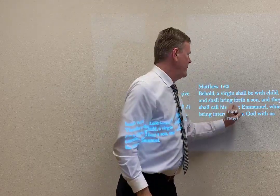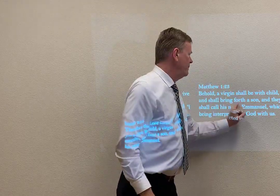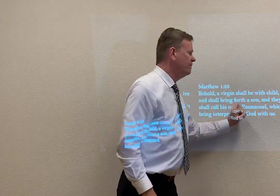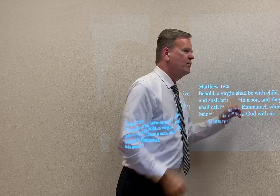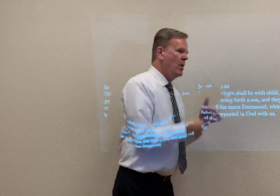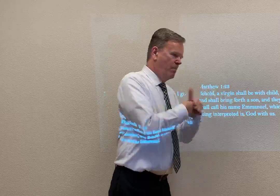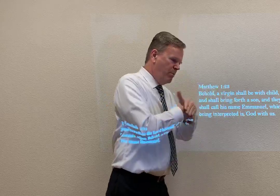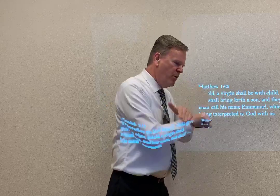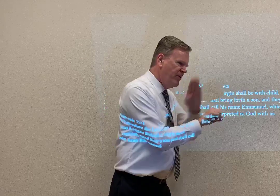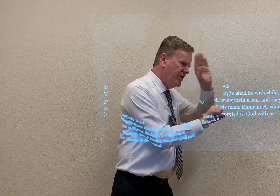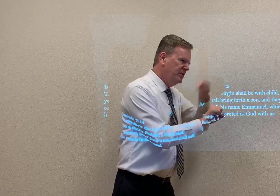son.